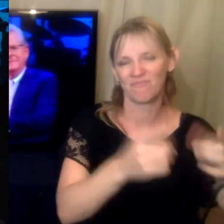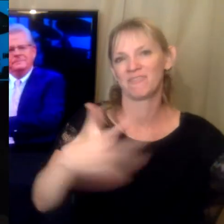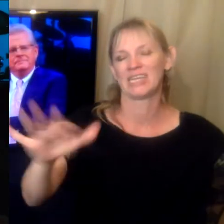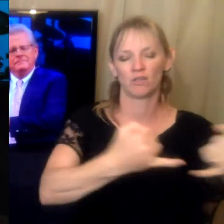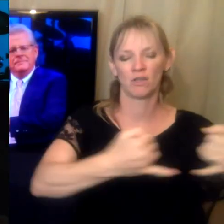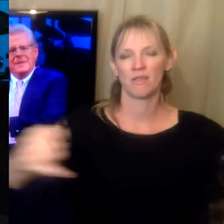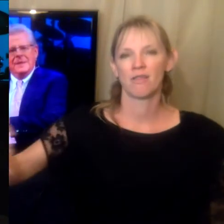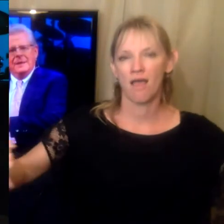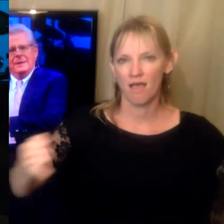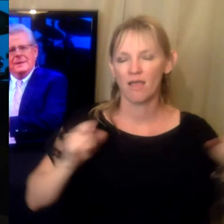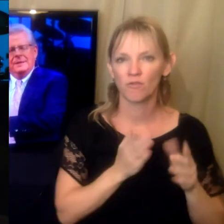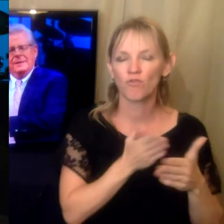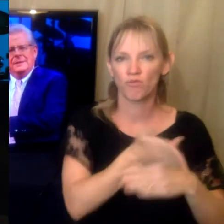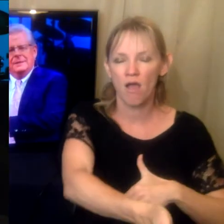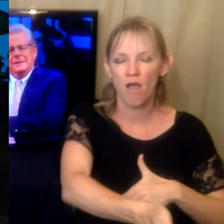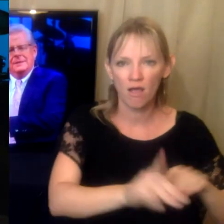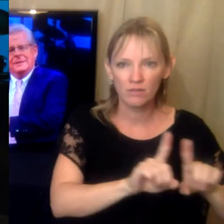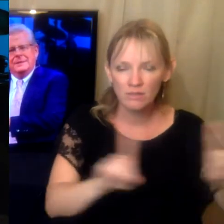line.